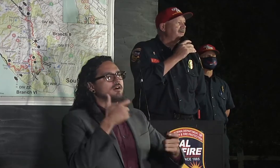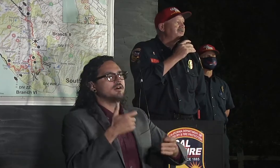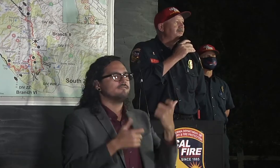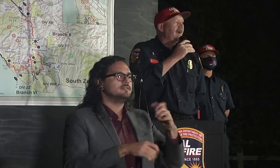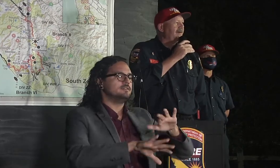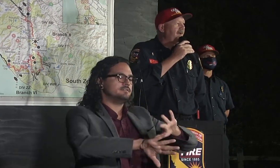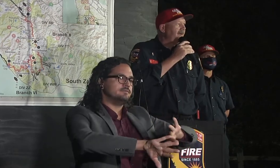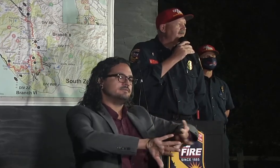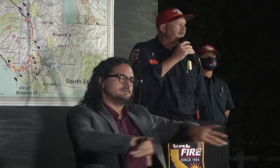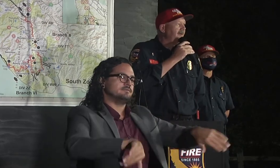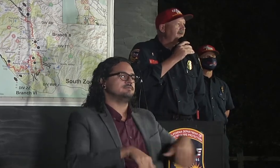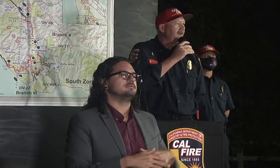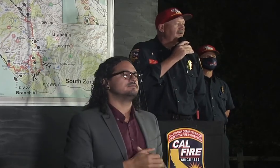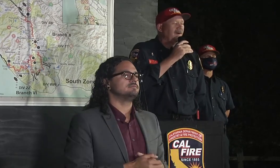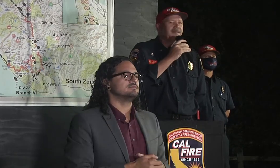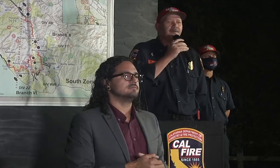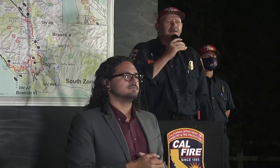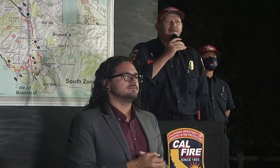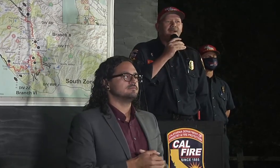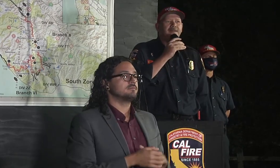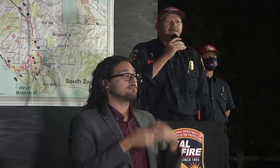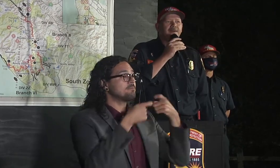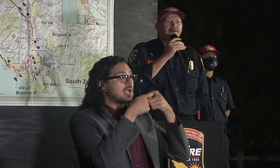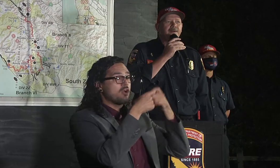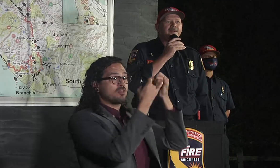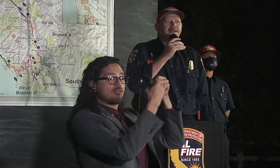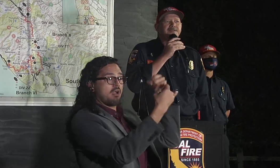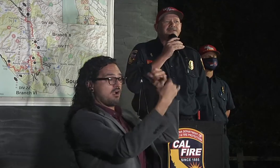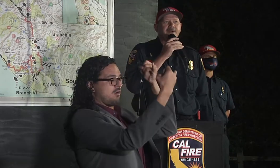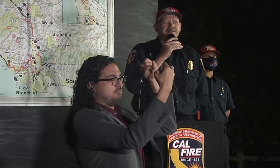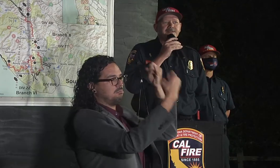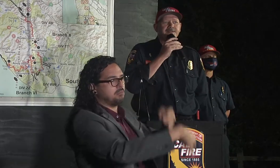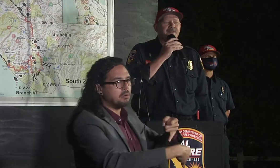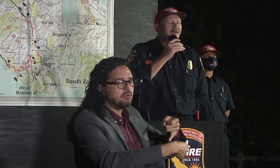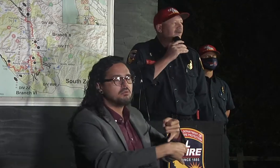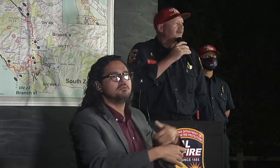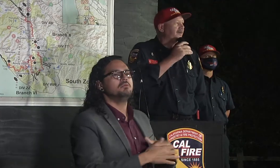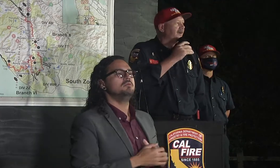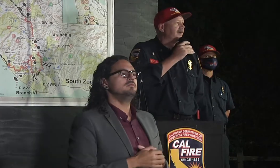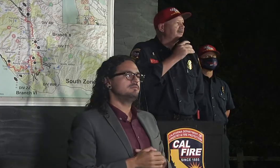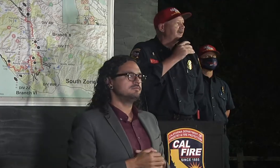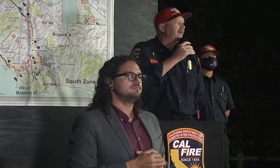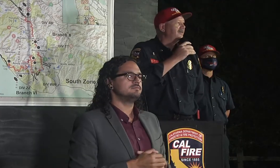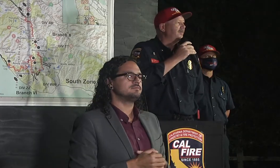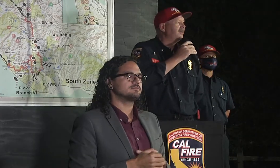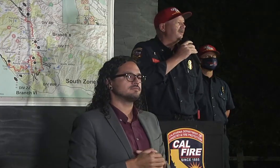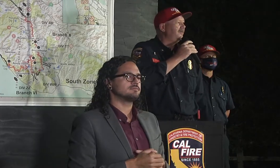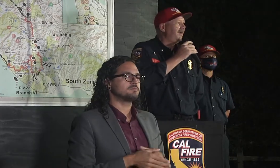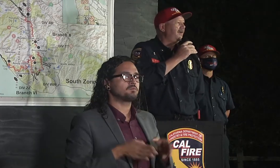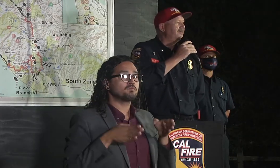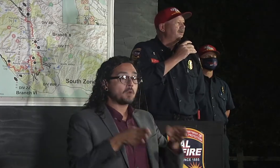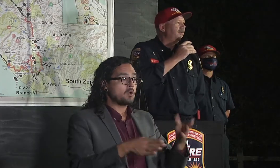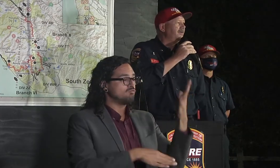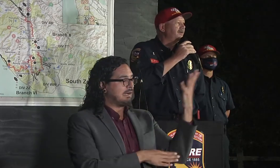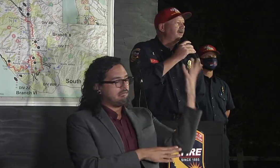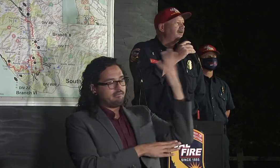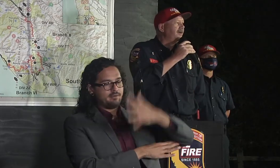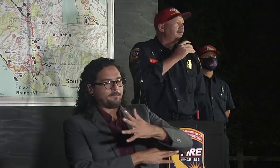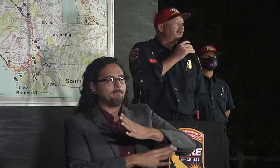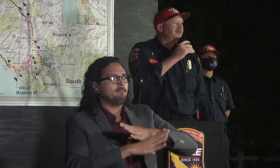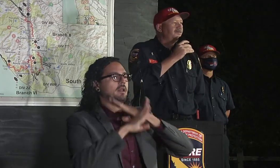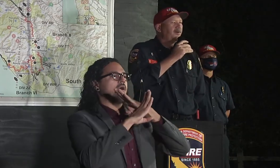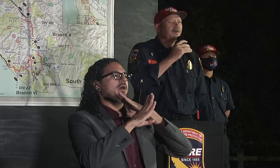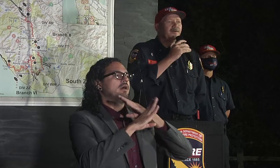out additional power lines, cross roadways, or endanger structures. So like I said, it's multi-phase when we